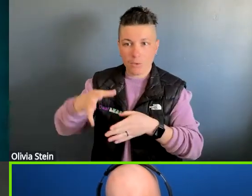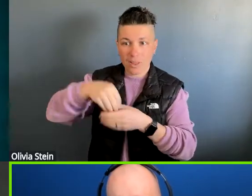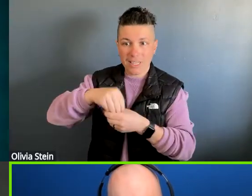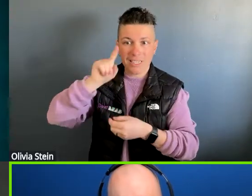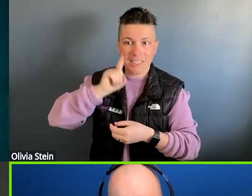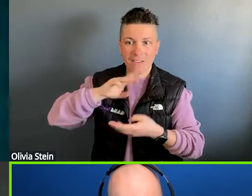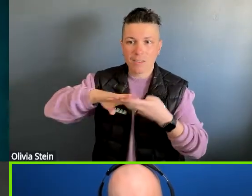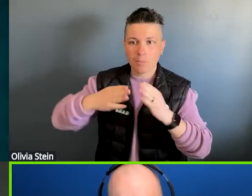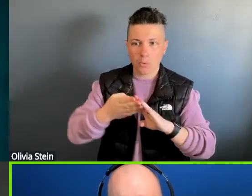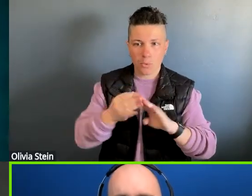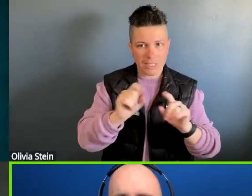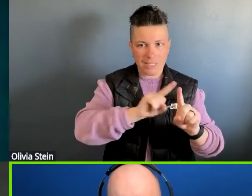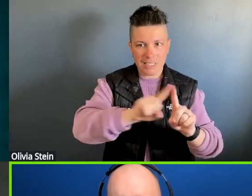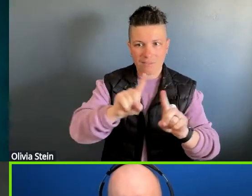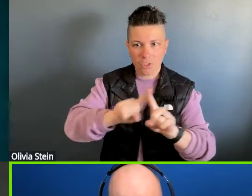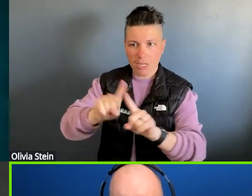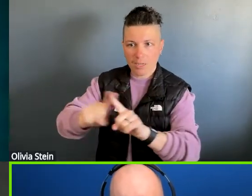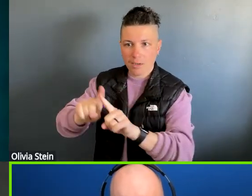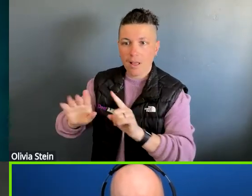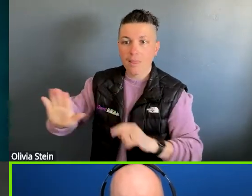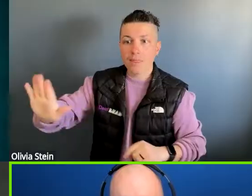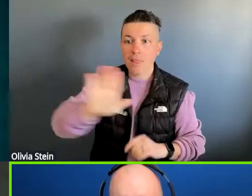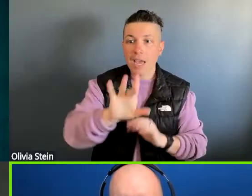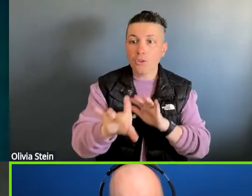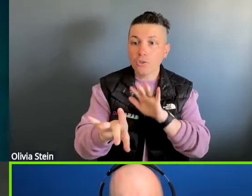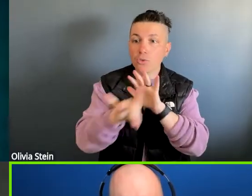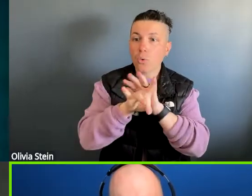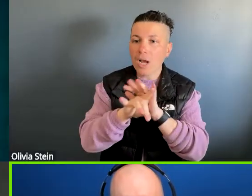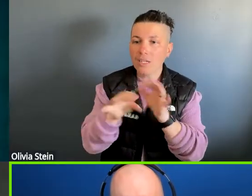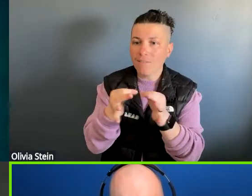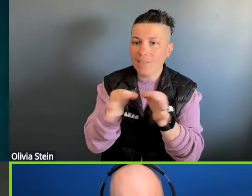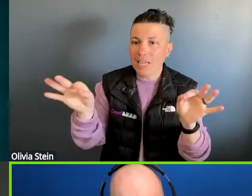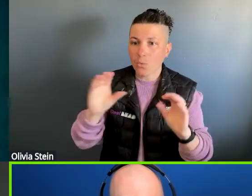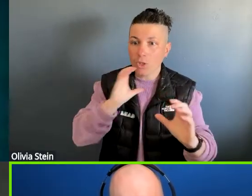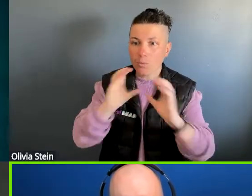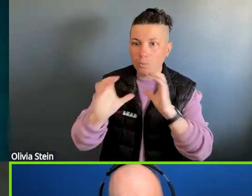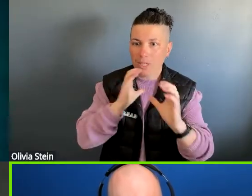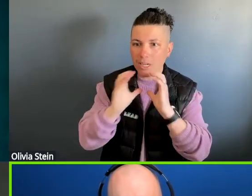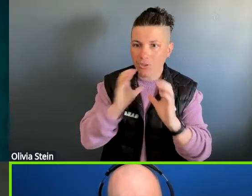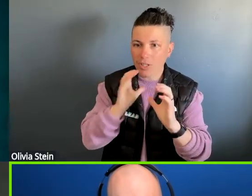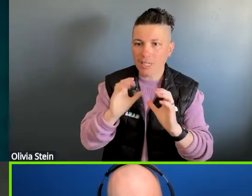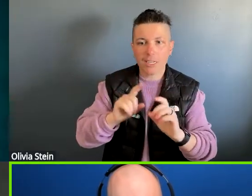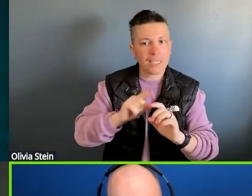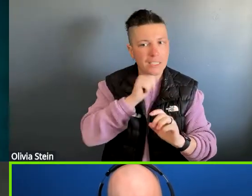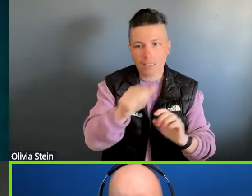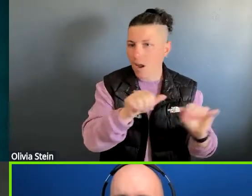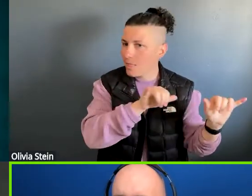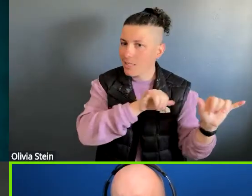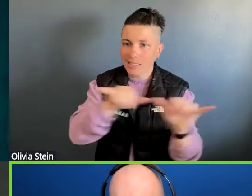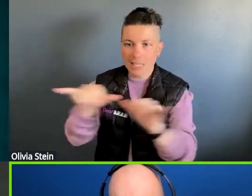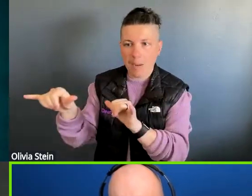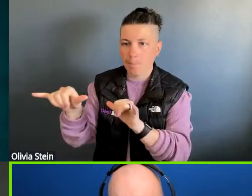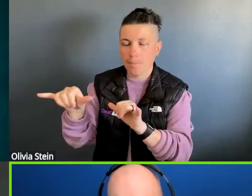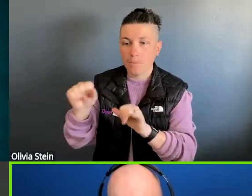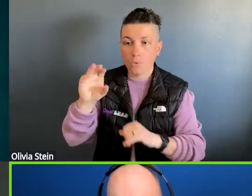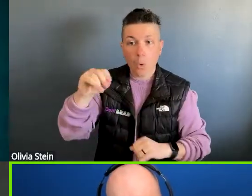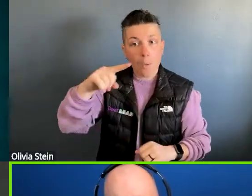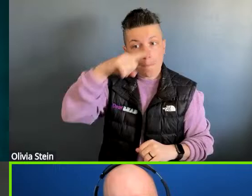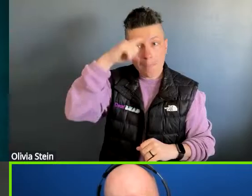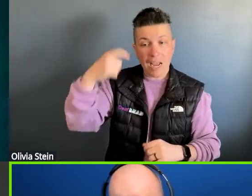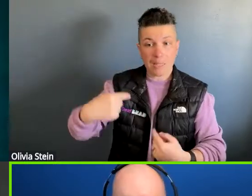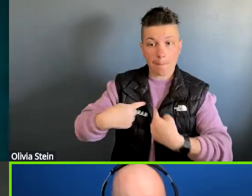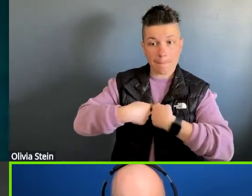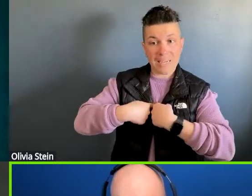here is that every person within the deaf community, acknowledging that they are different in their language choices, how they decide to communicate